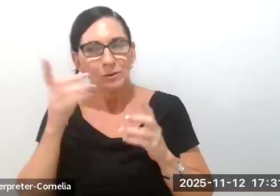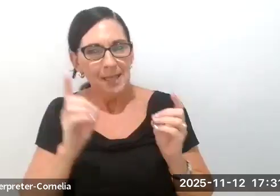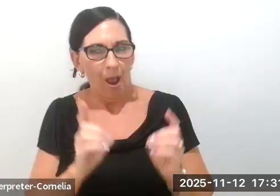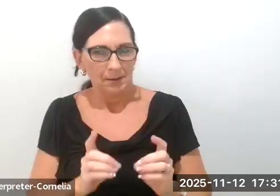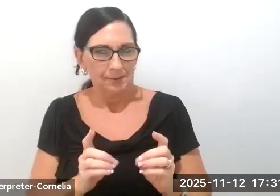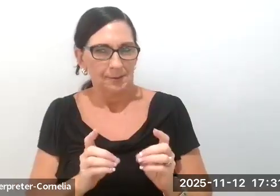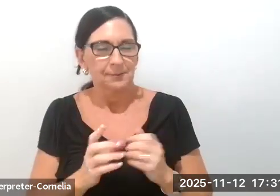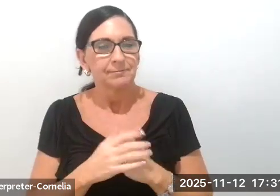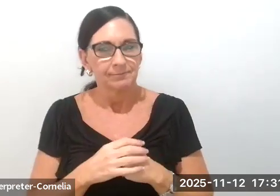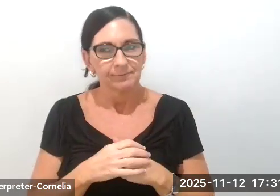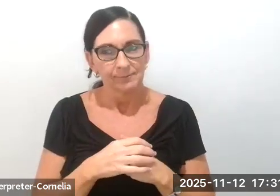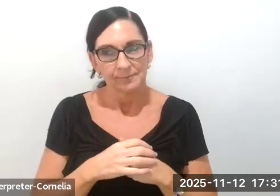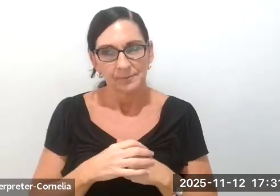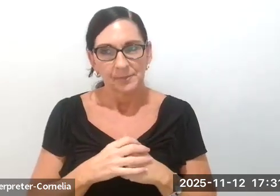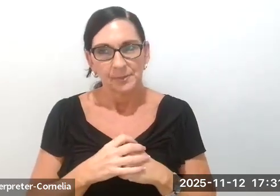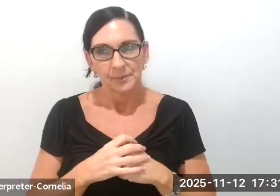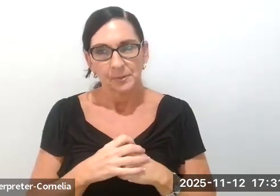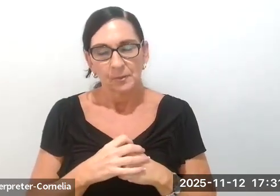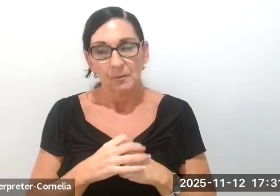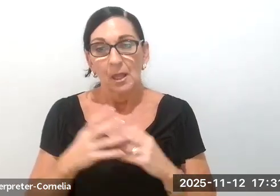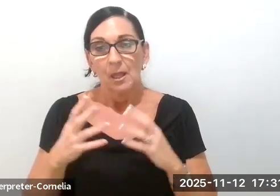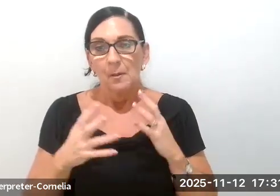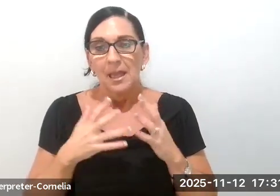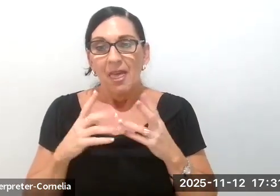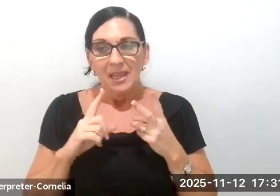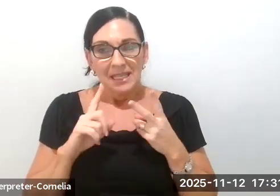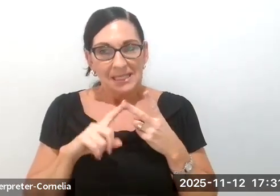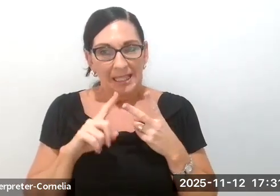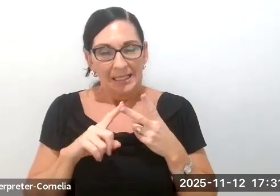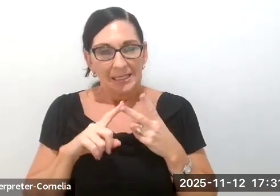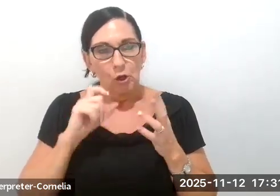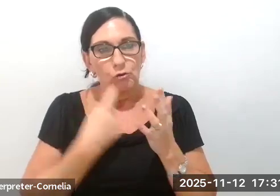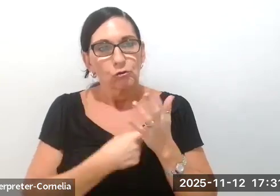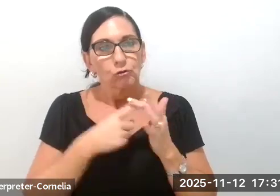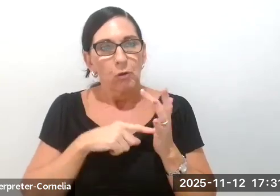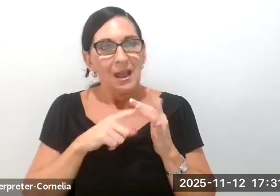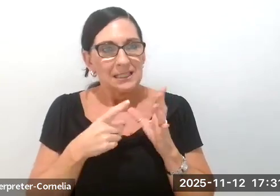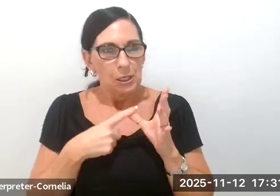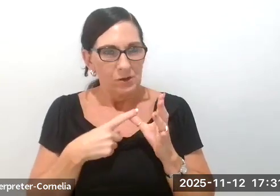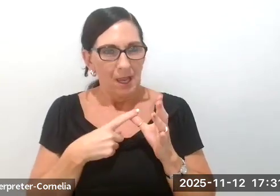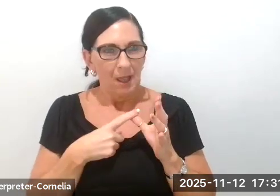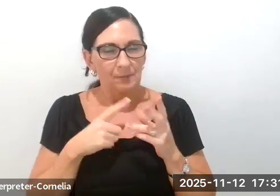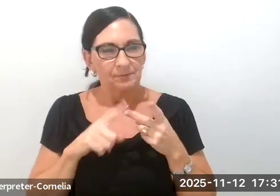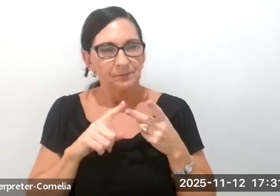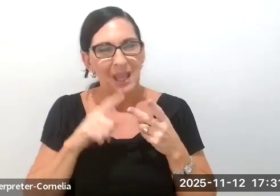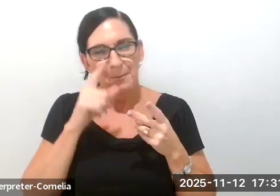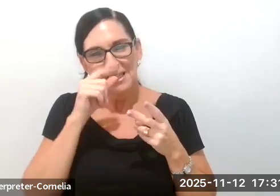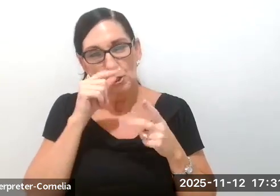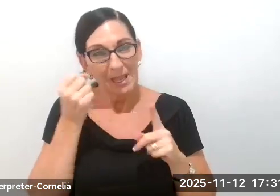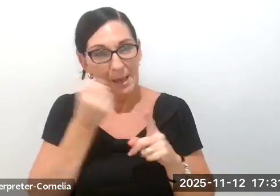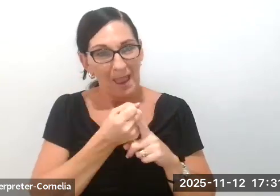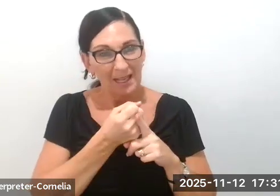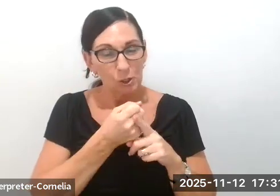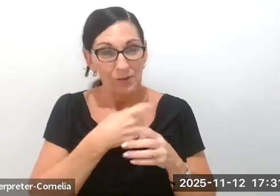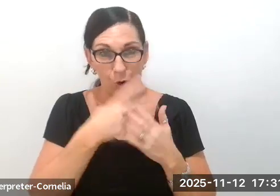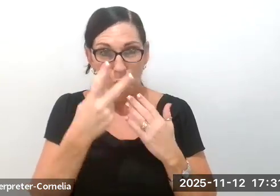approach. So the second criteria is the potential impact of the program on